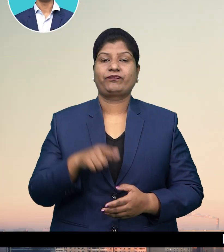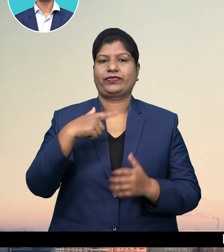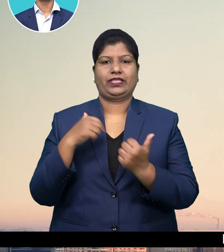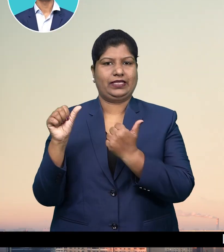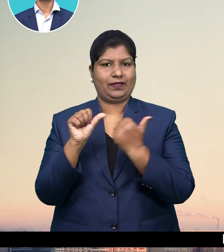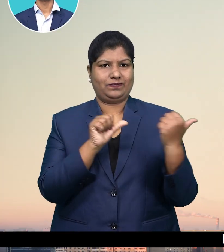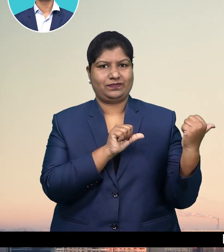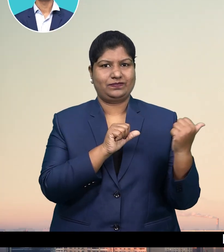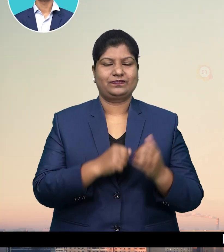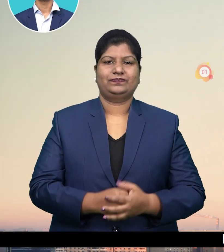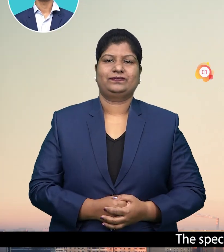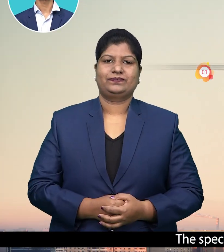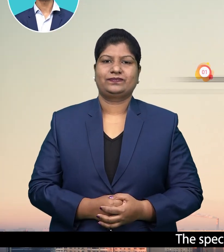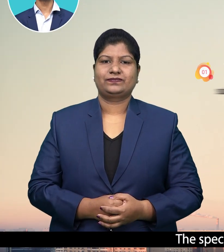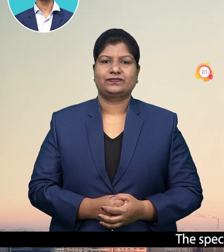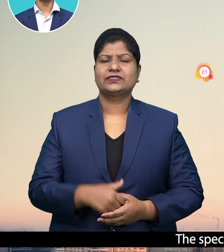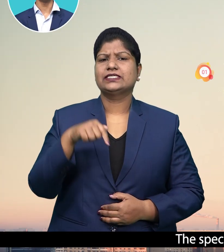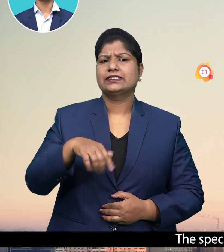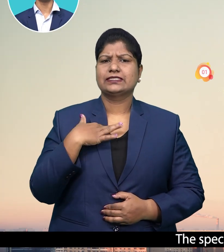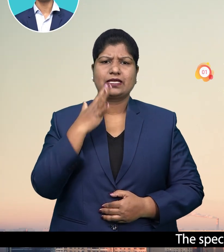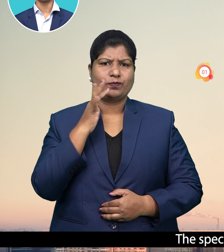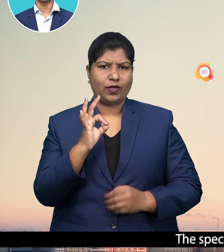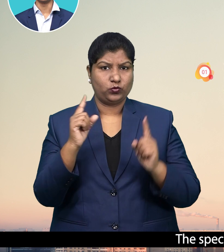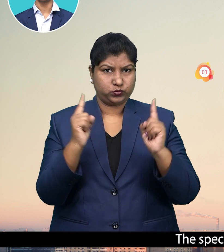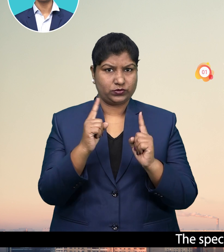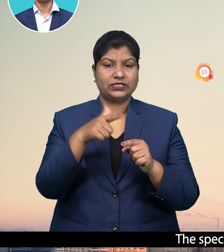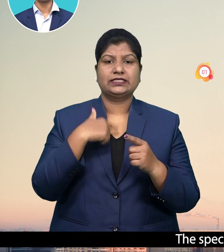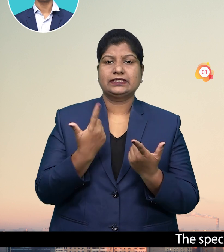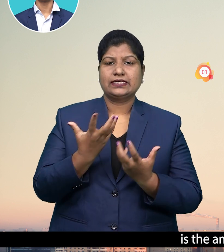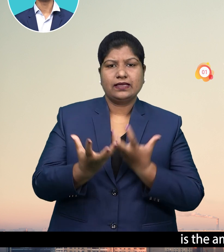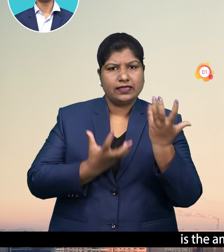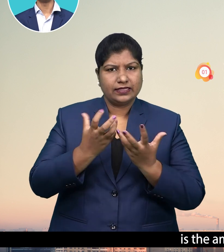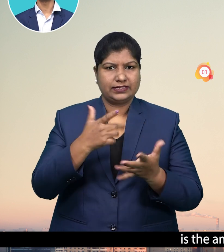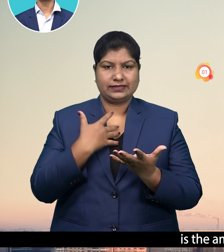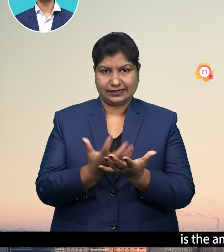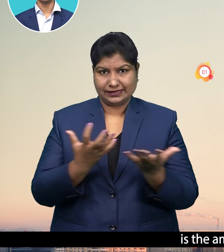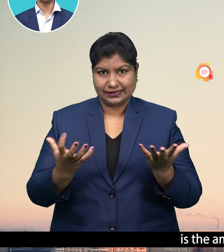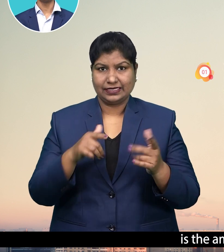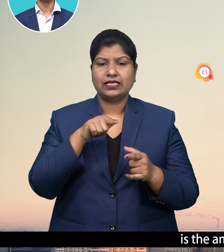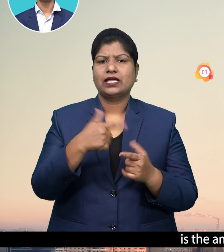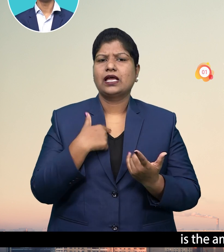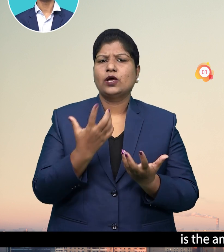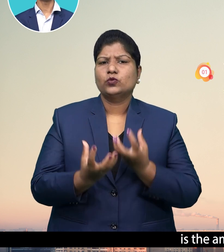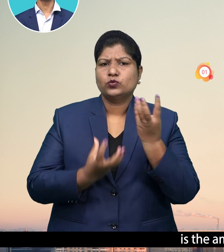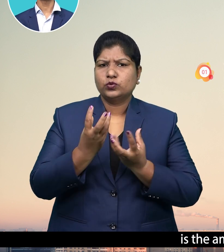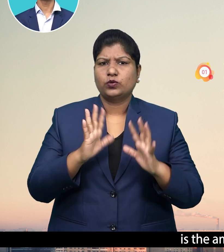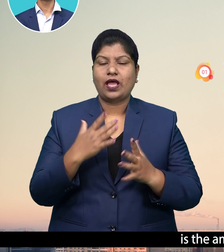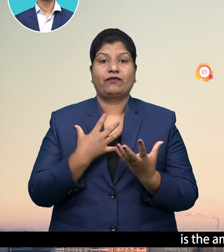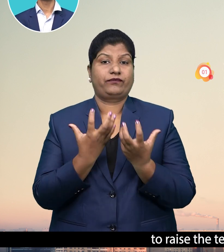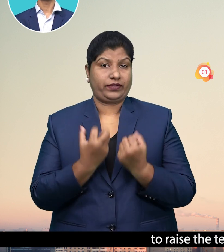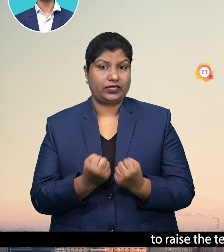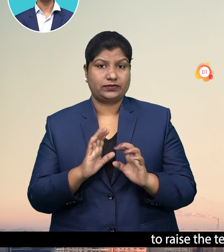Recapitulation. The specific heat of a substance is the amount of heat